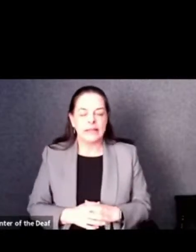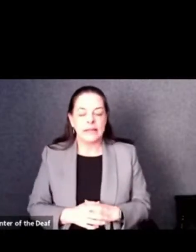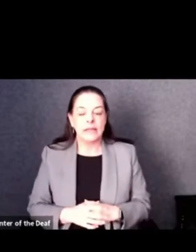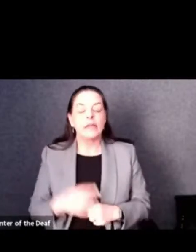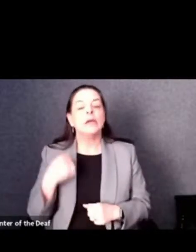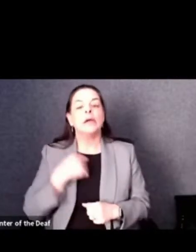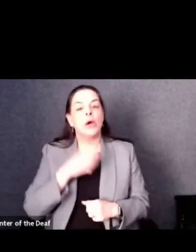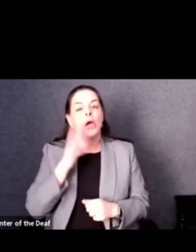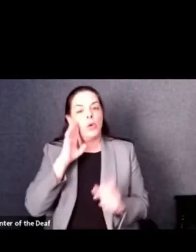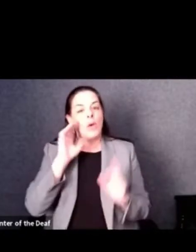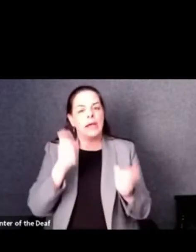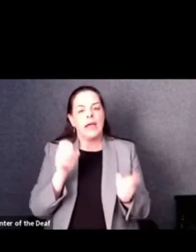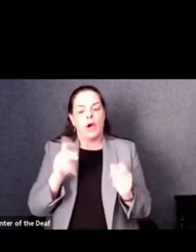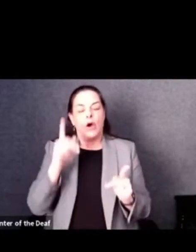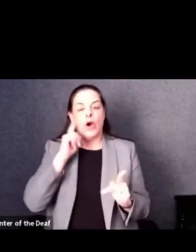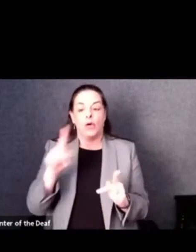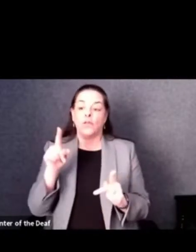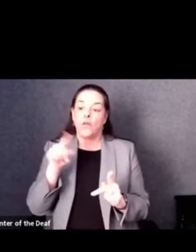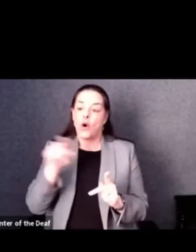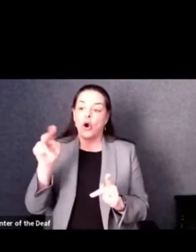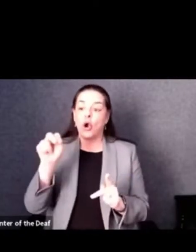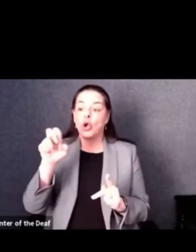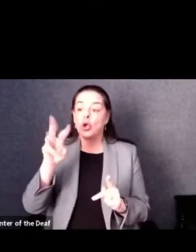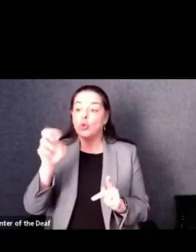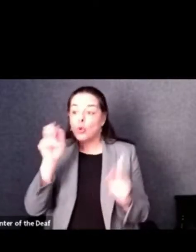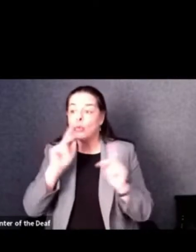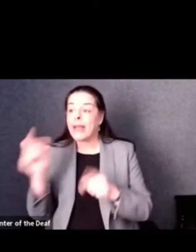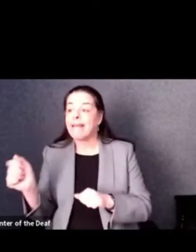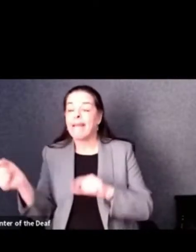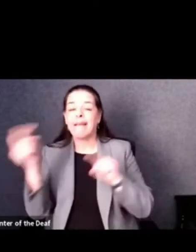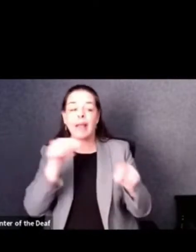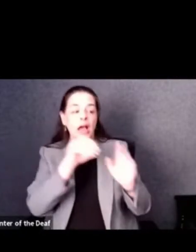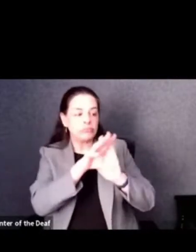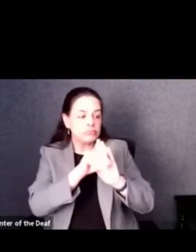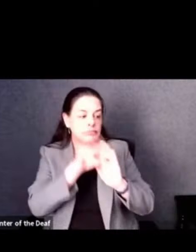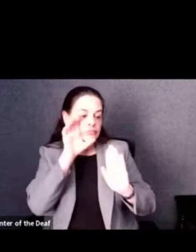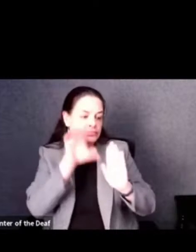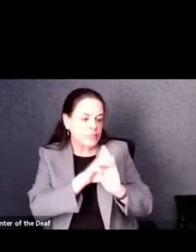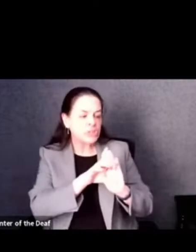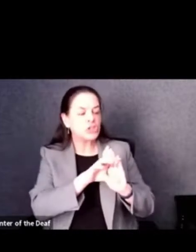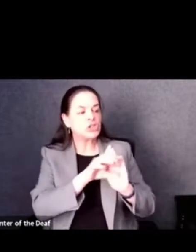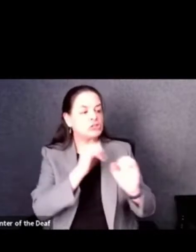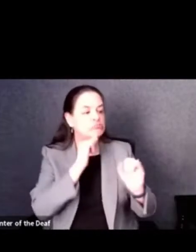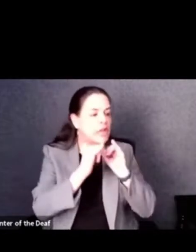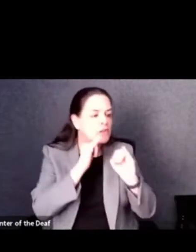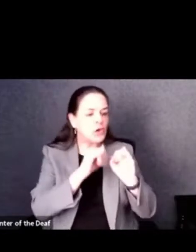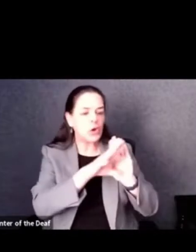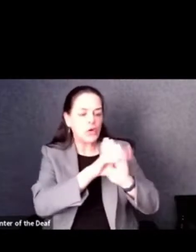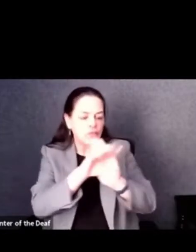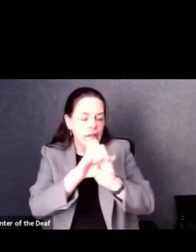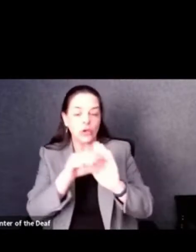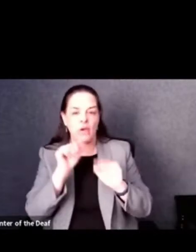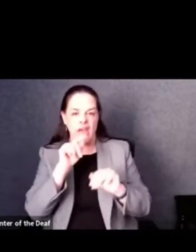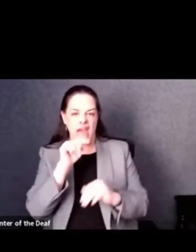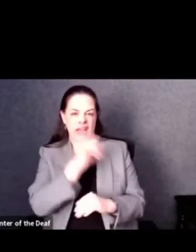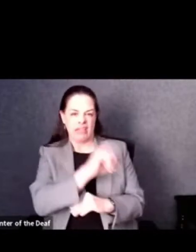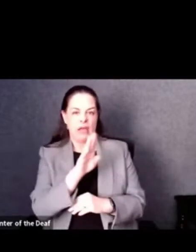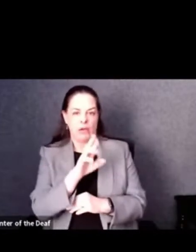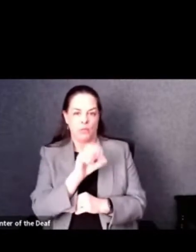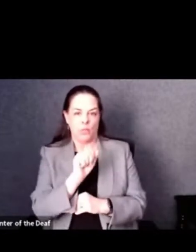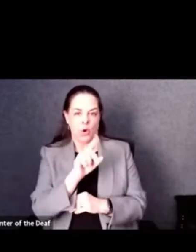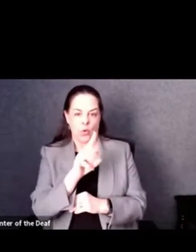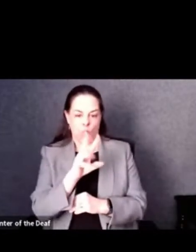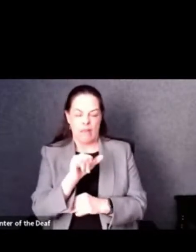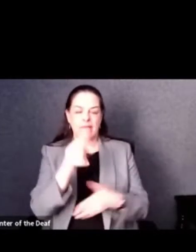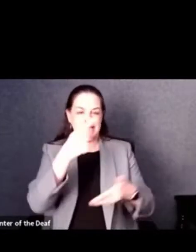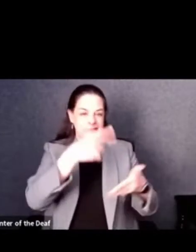be providing an opportunity for our media colleagues to come get video and pictures as well as an interview at the Broadway location next week. Once